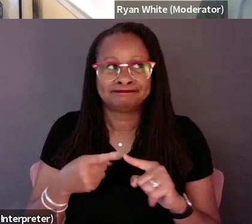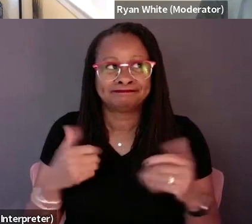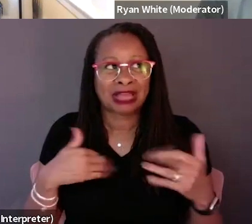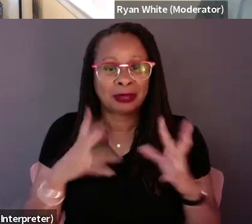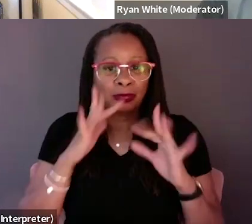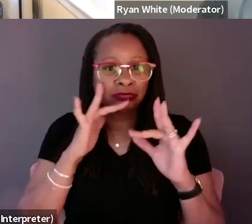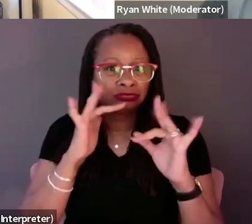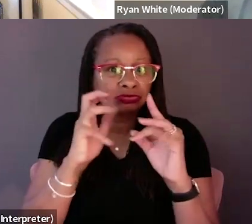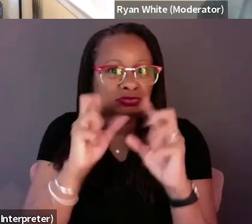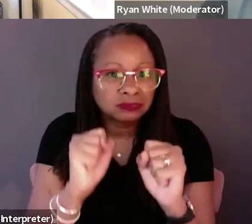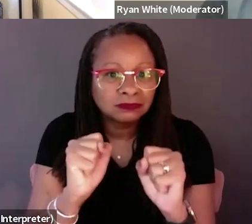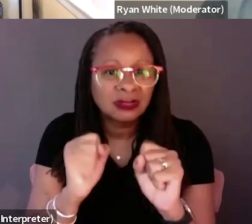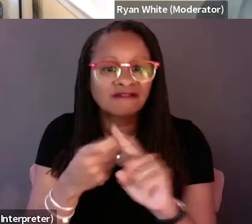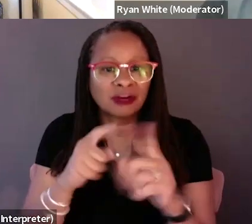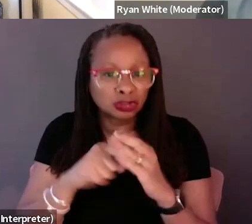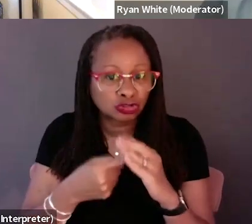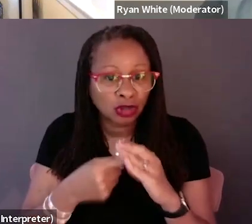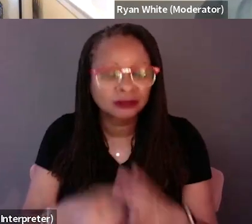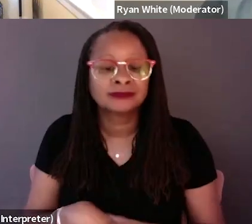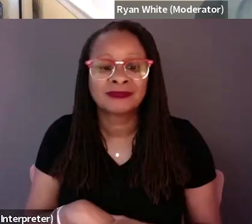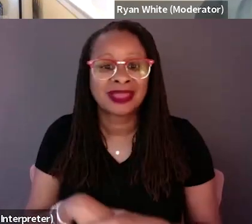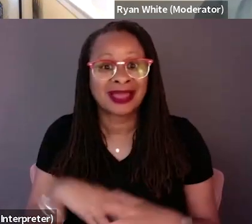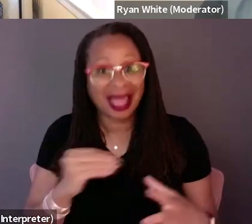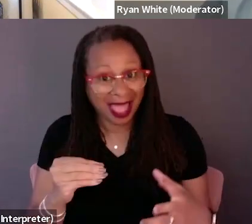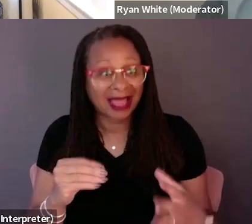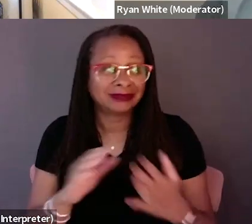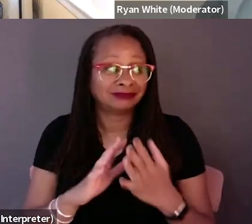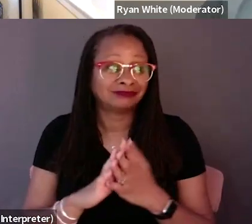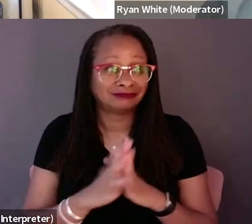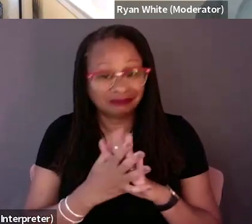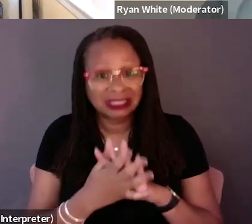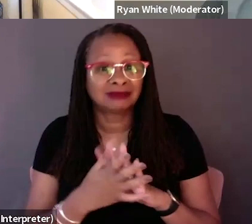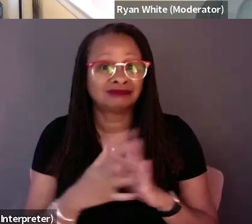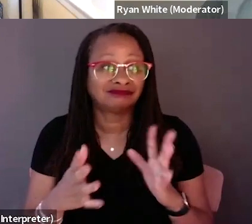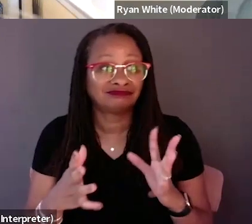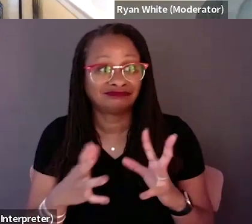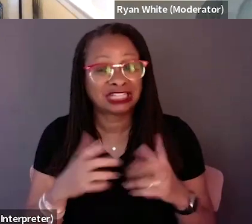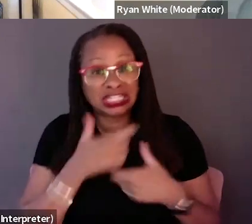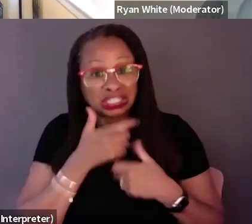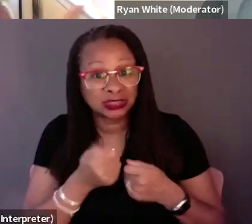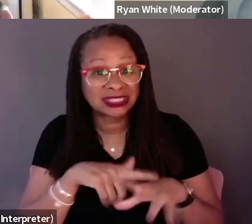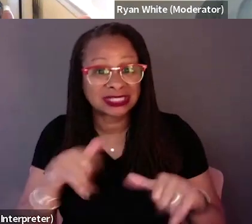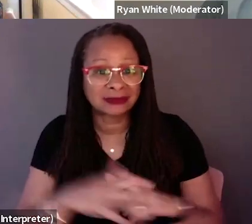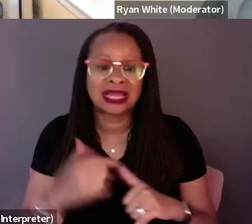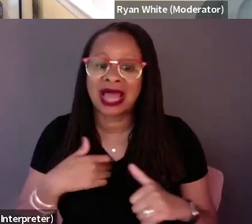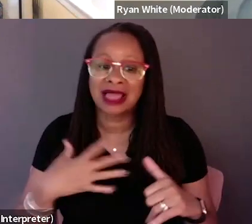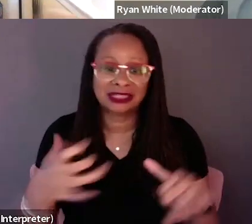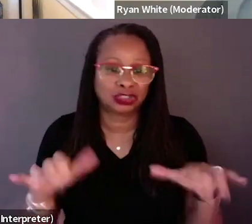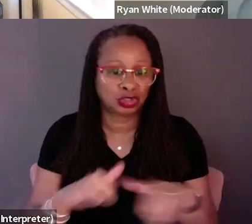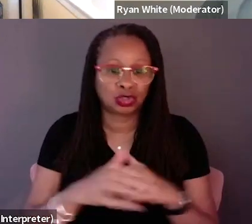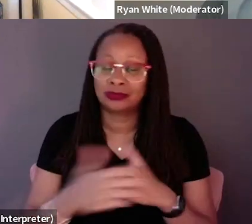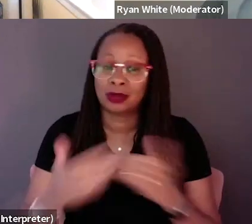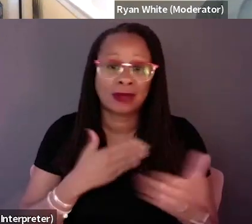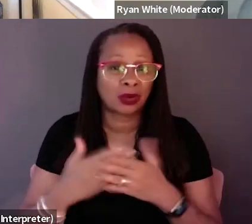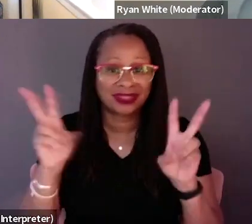in right from the start and entertain them for that matter, which like I like to do with movies, kind